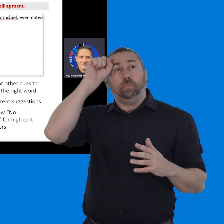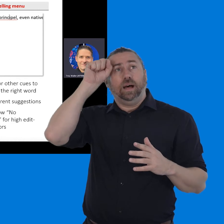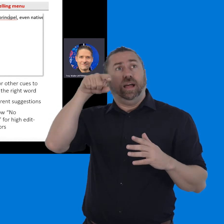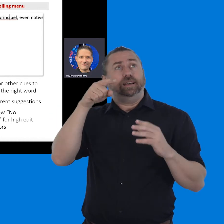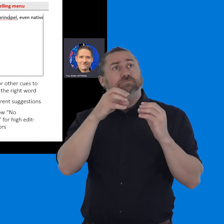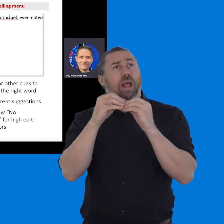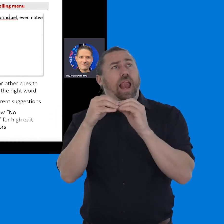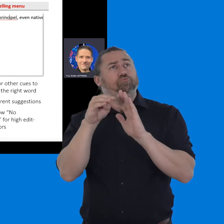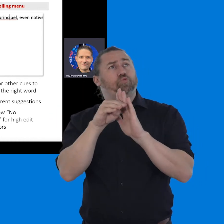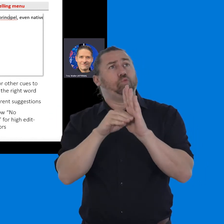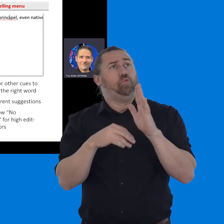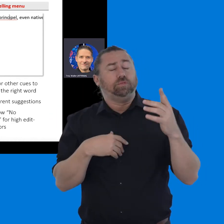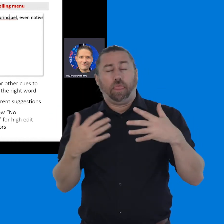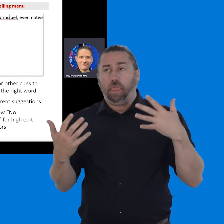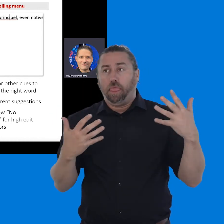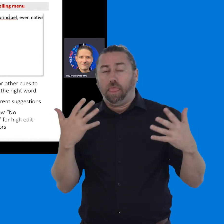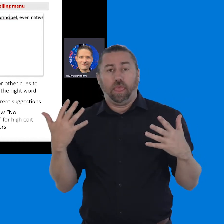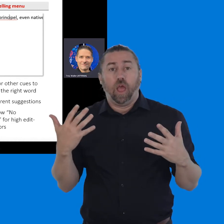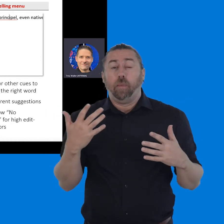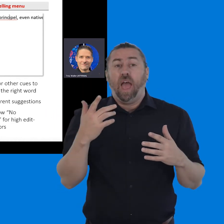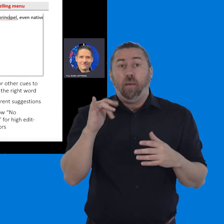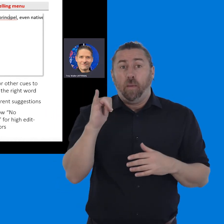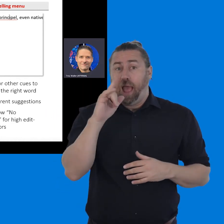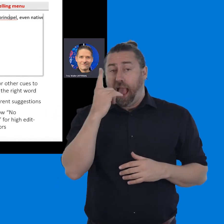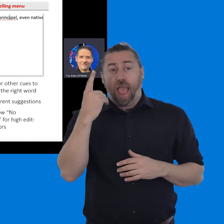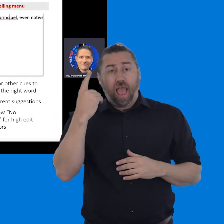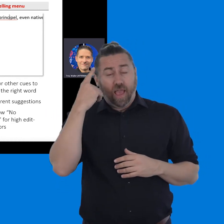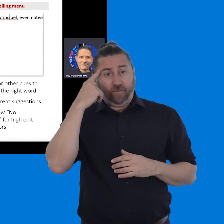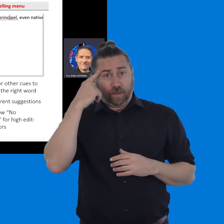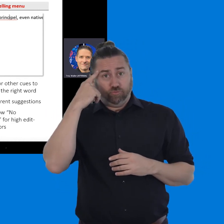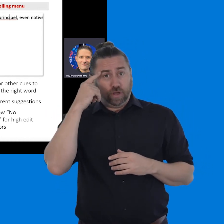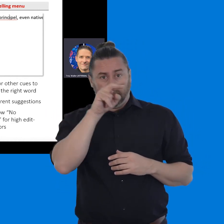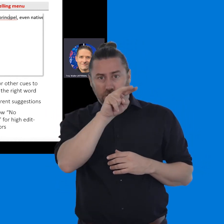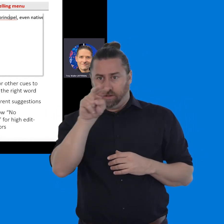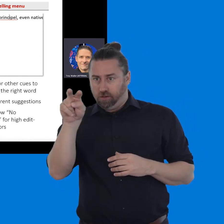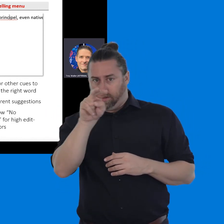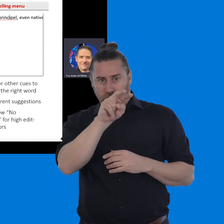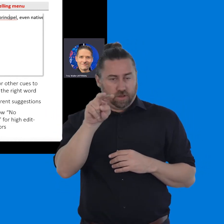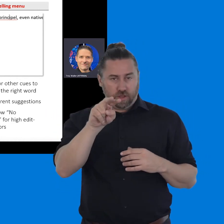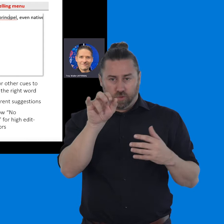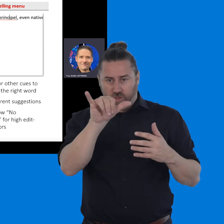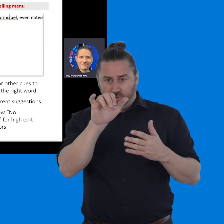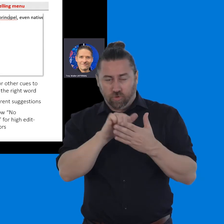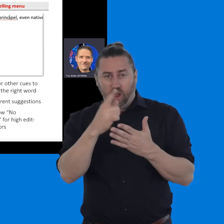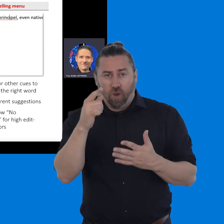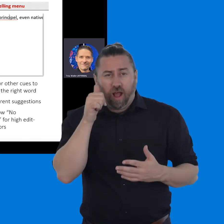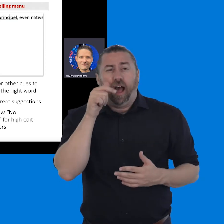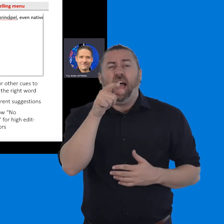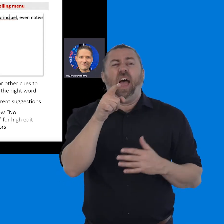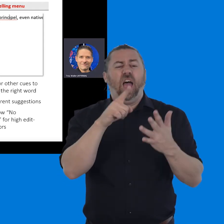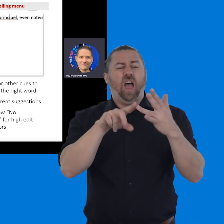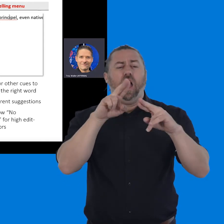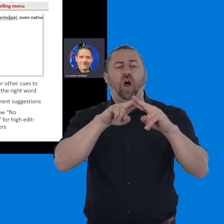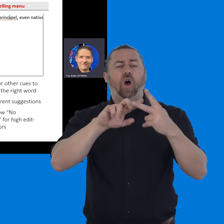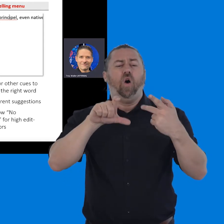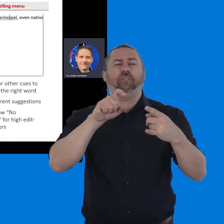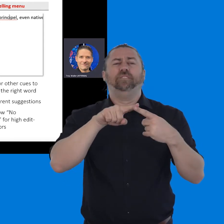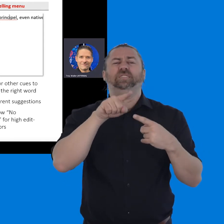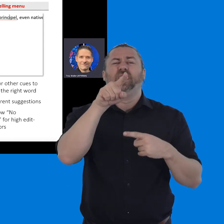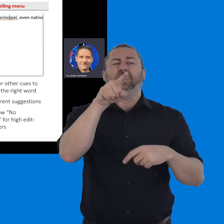spelling rules, or an absence of visual memory tracing the correctly spelled word. And it didn't help that Office spelling